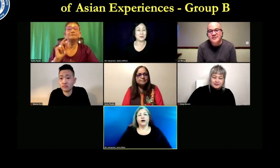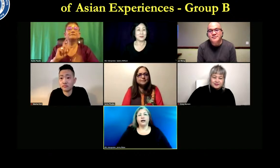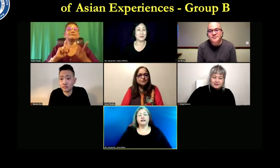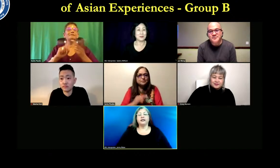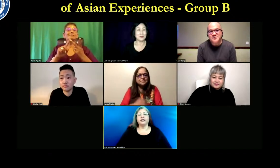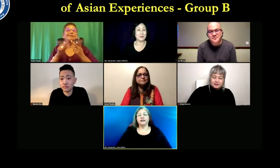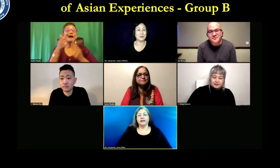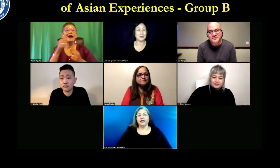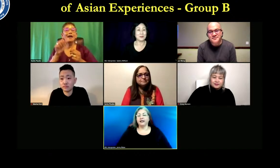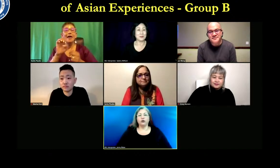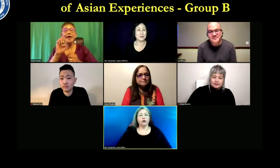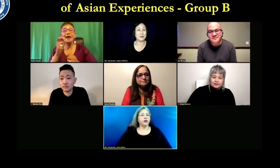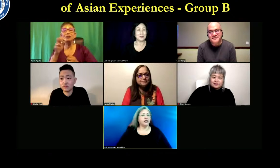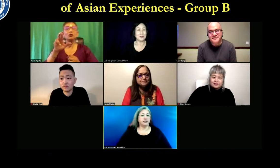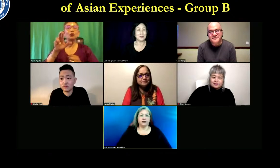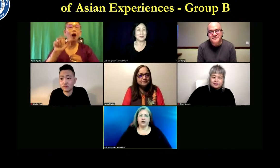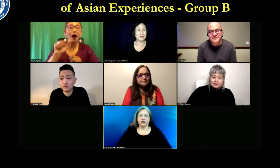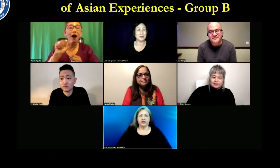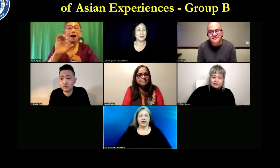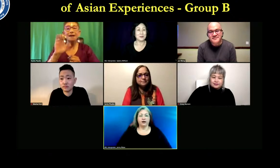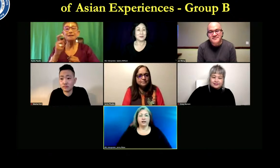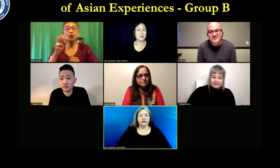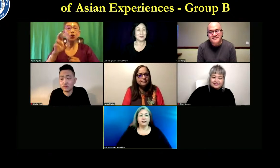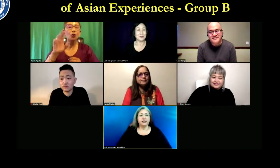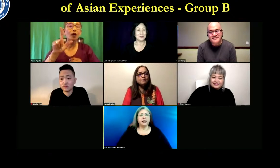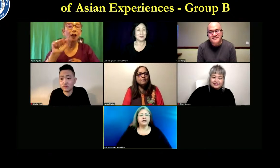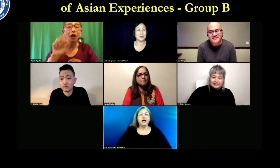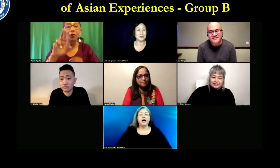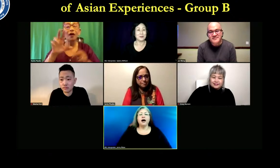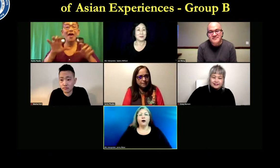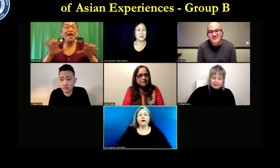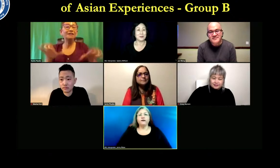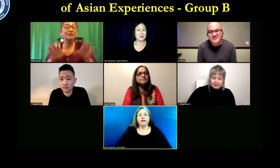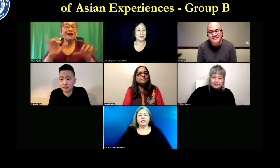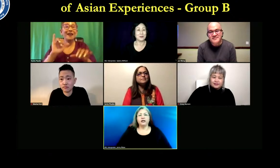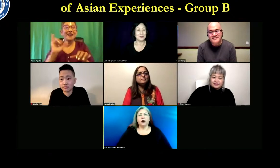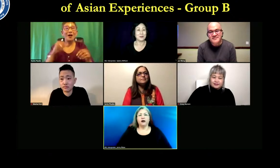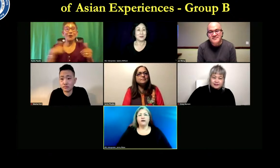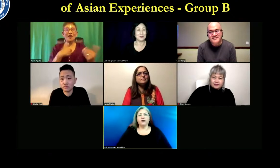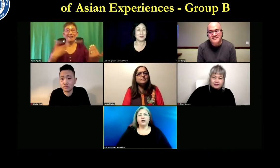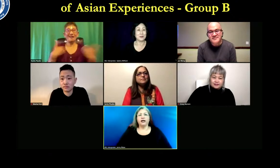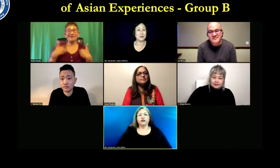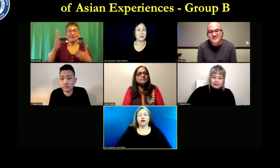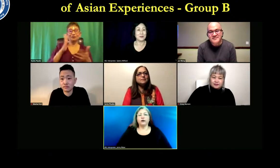through Fridays, and they said yes, no classes on Saturdays and Sundays. However, they did